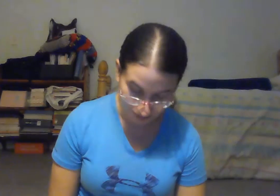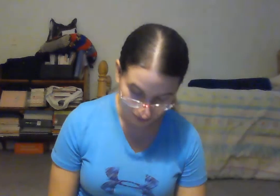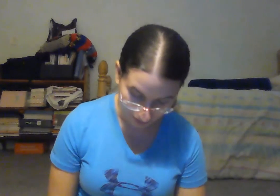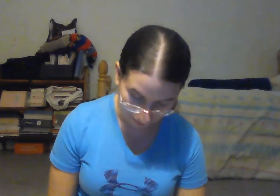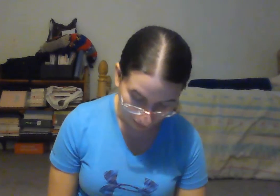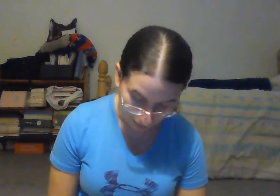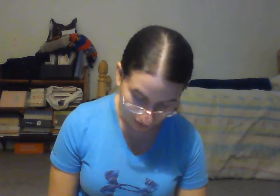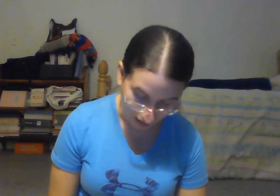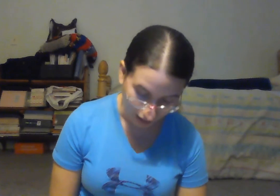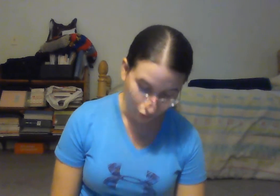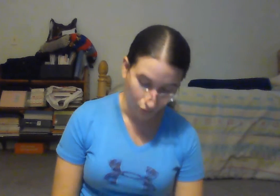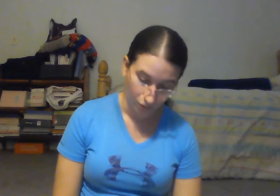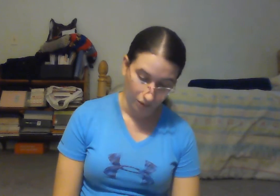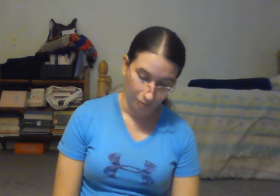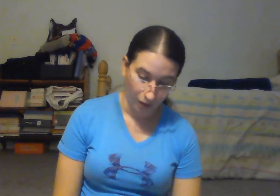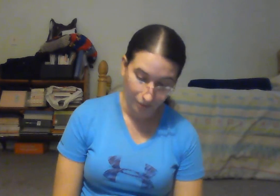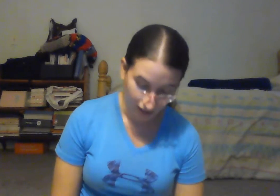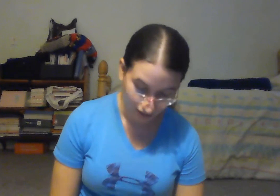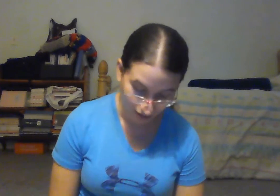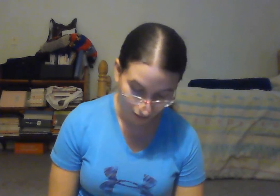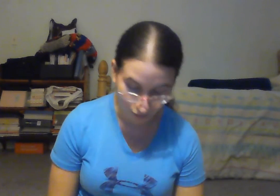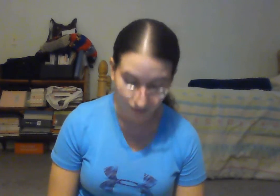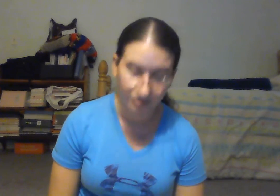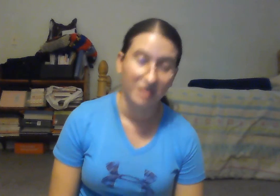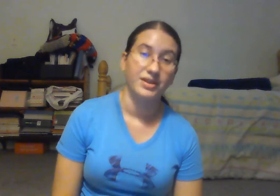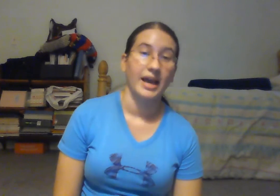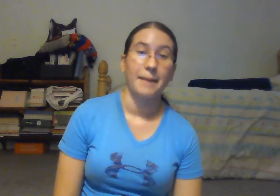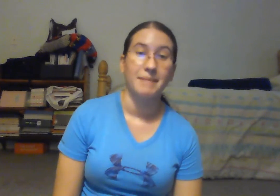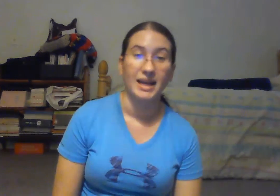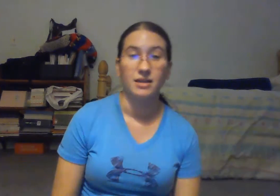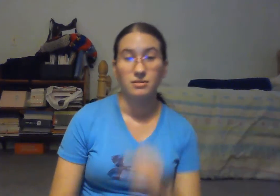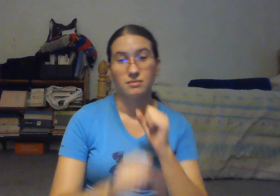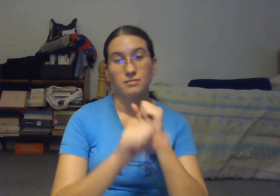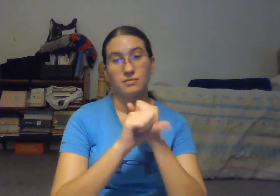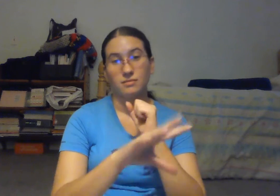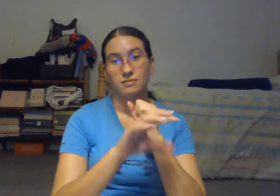advertisement, publicize, or propaganda, or maybe even campaign.